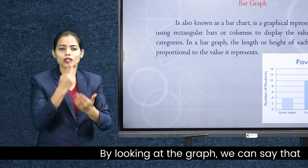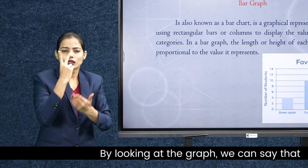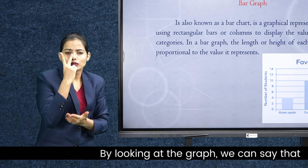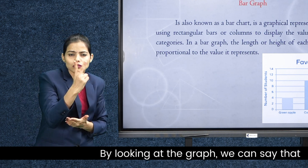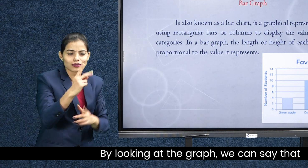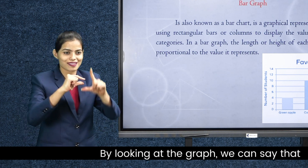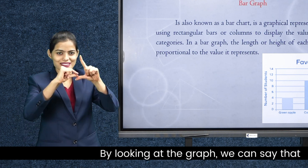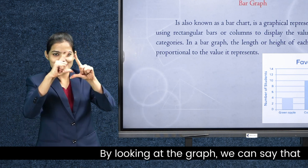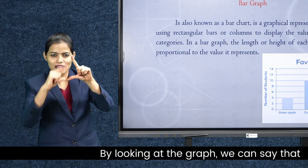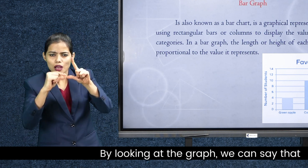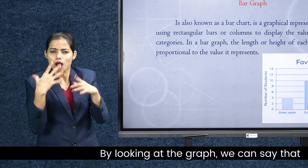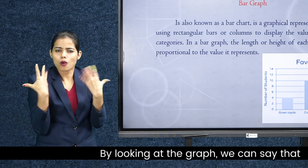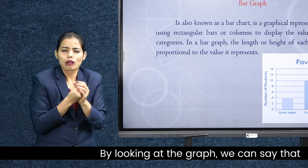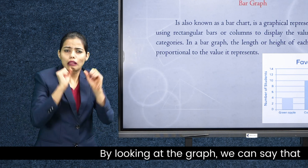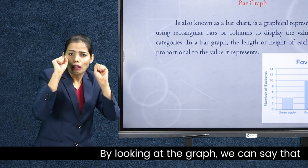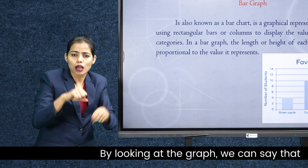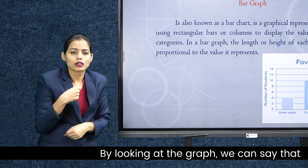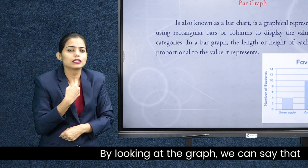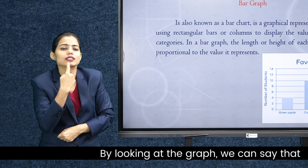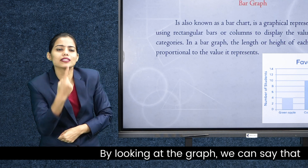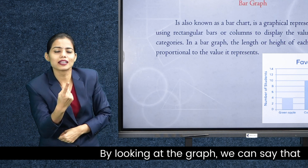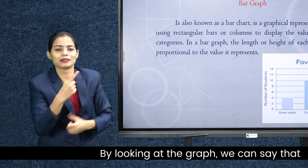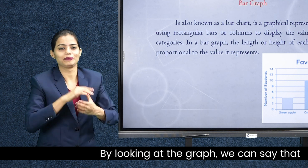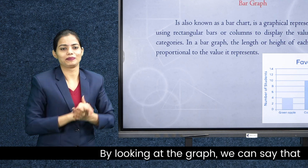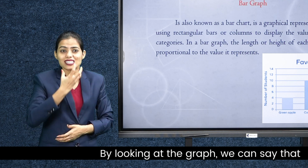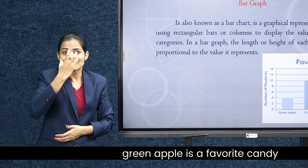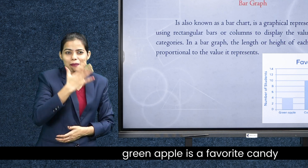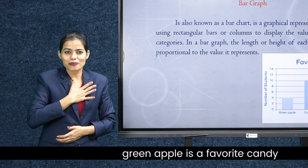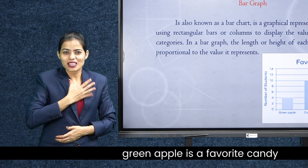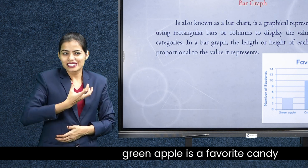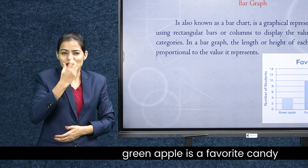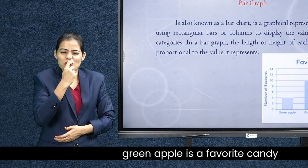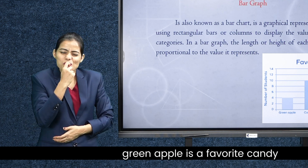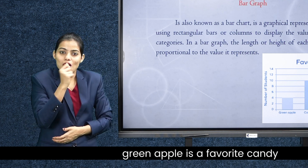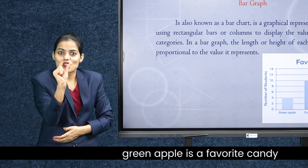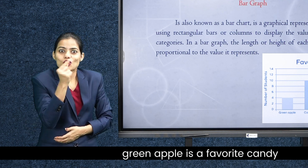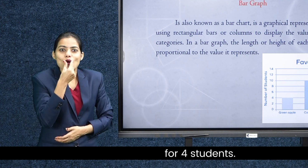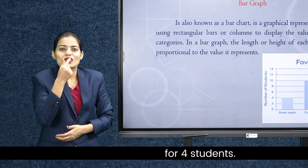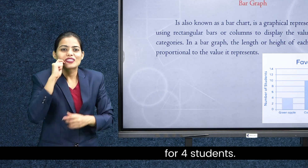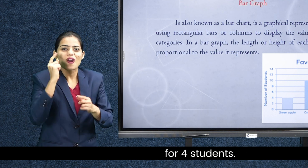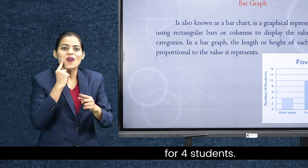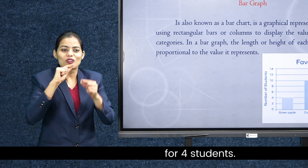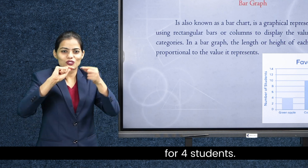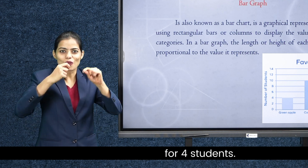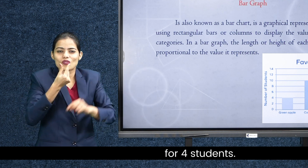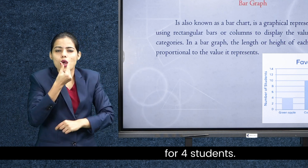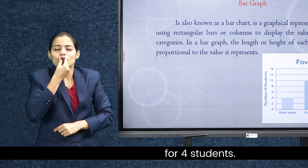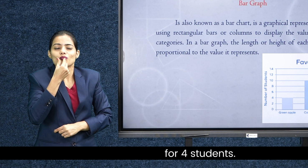By looking at the graph, we can say that green apple is a favorite candy for 4 students.